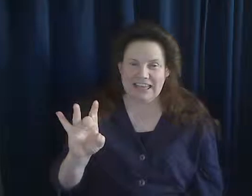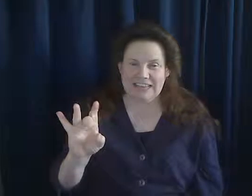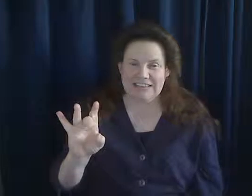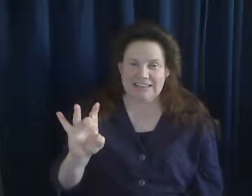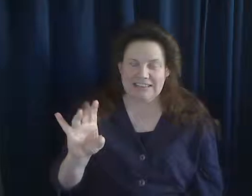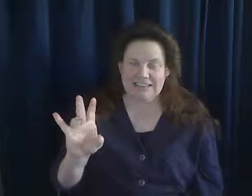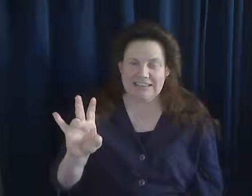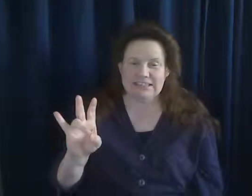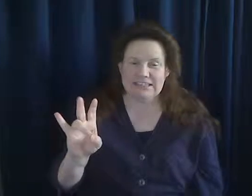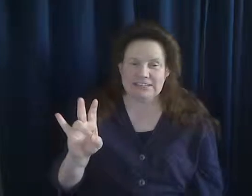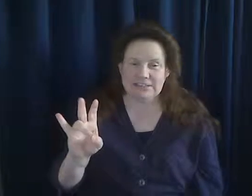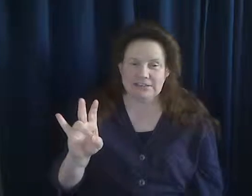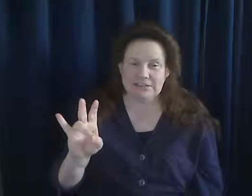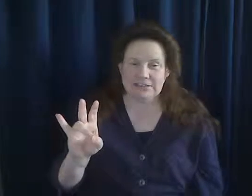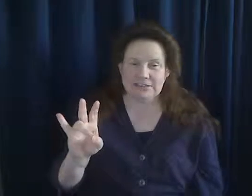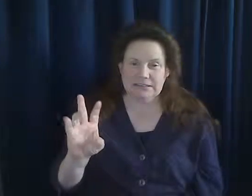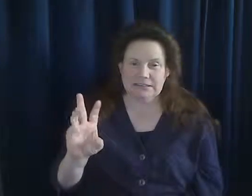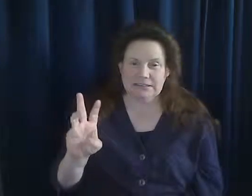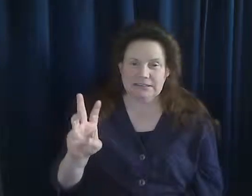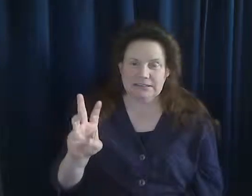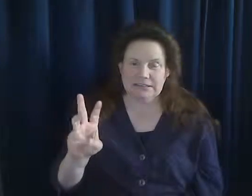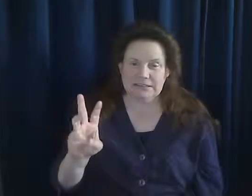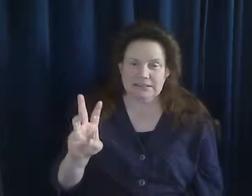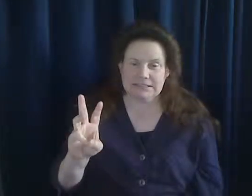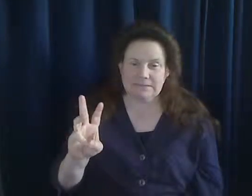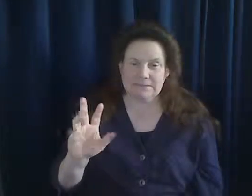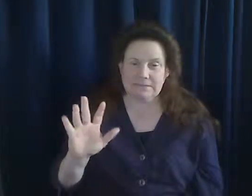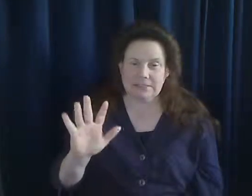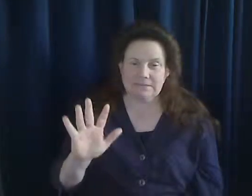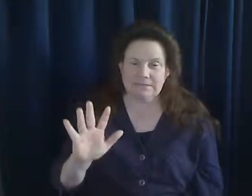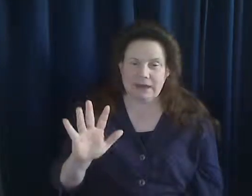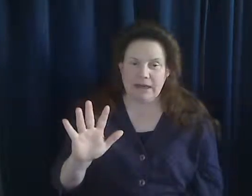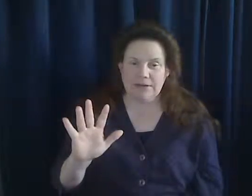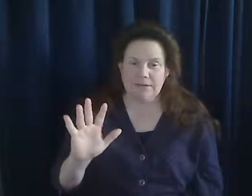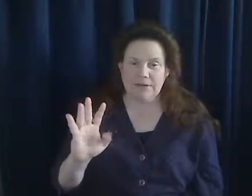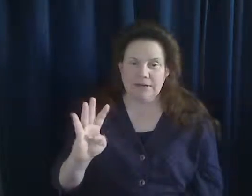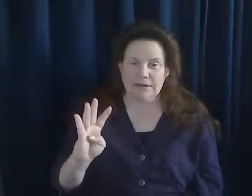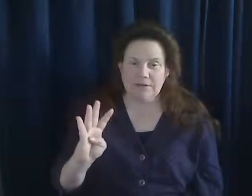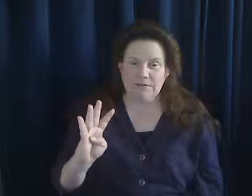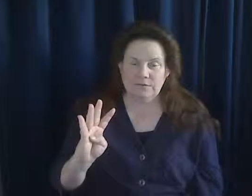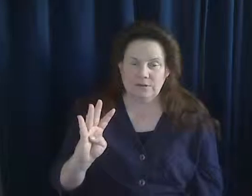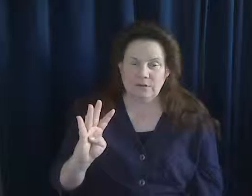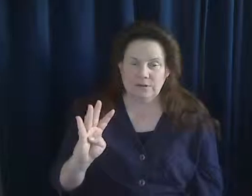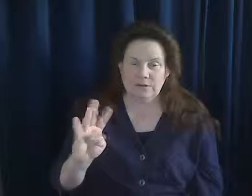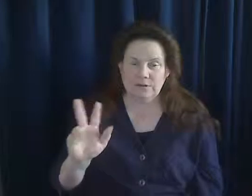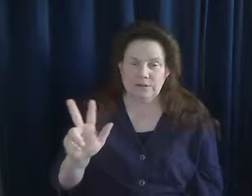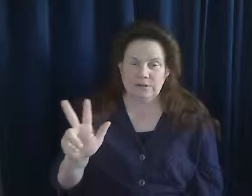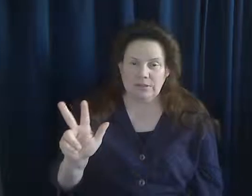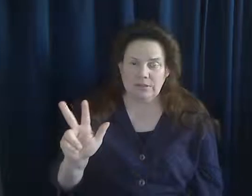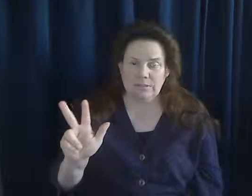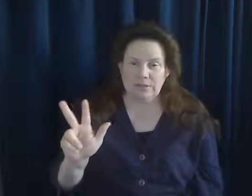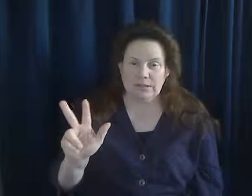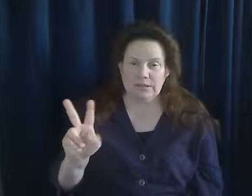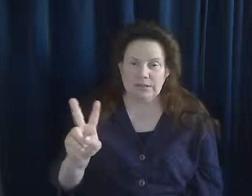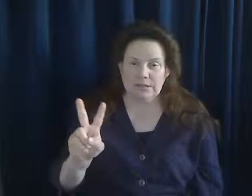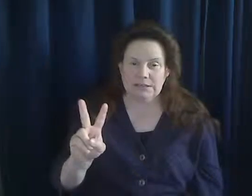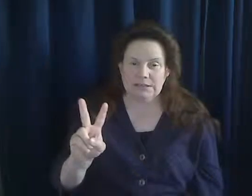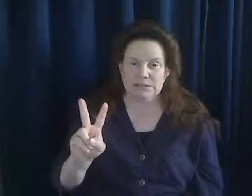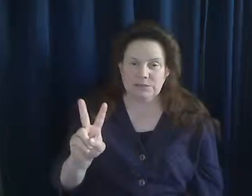8, 7, 6, 5, 4, 3,